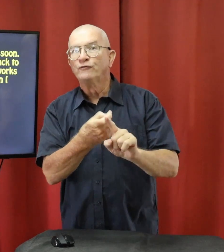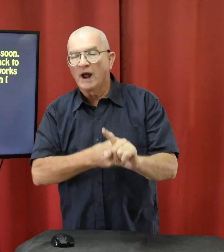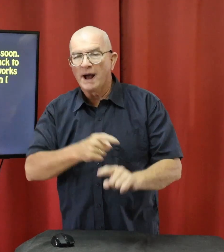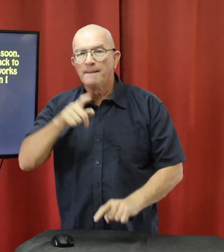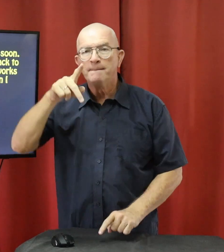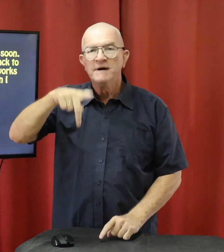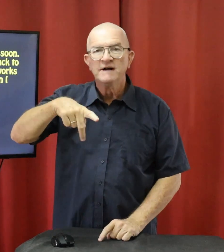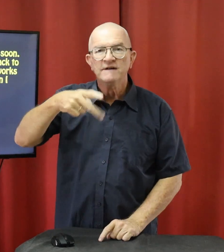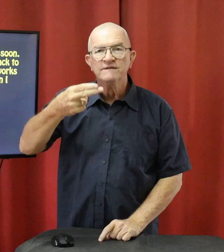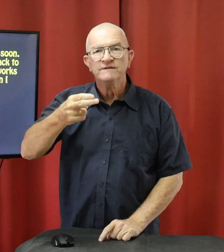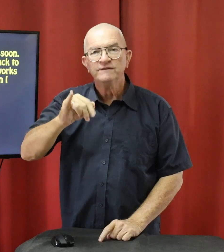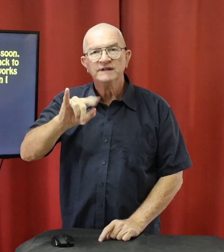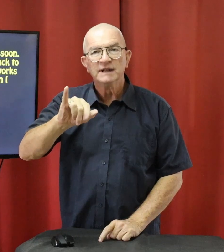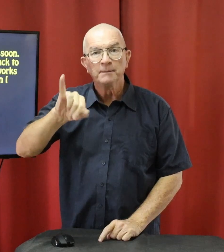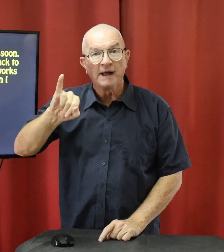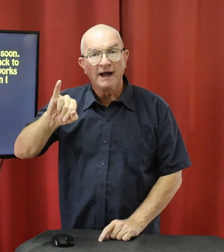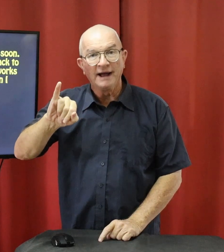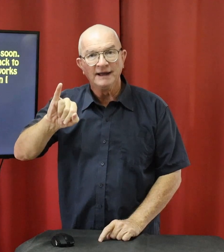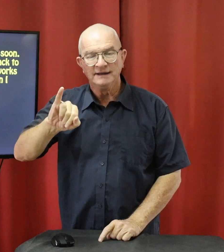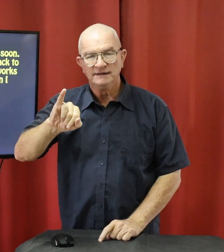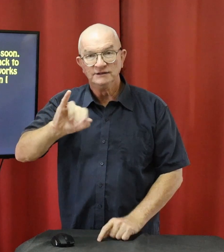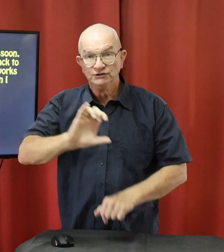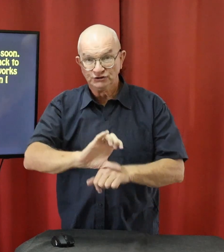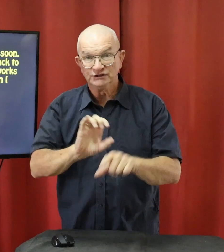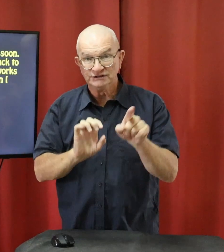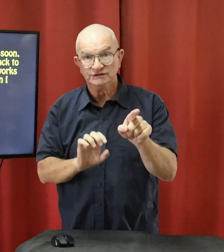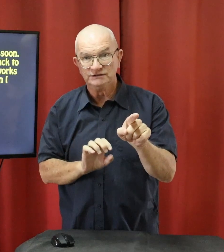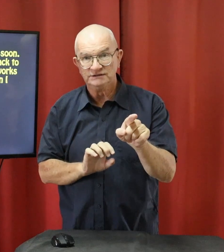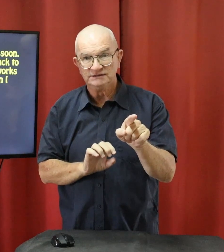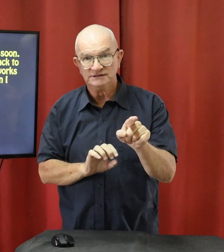he was from Philippi, the church.